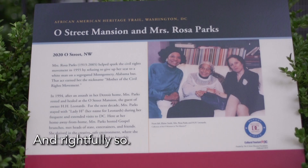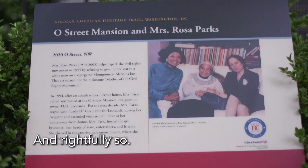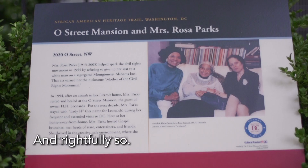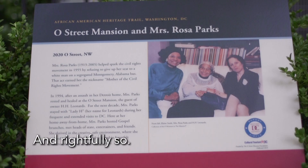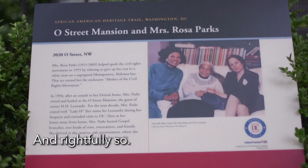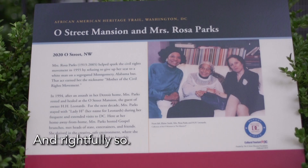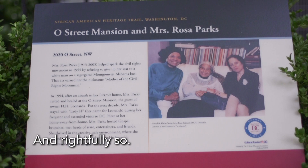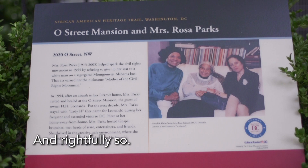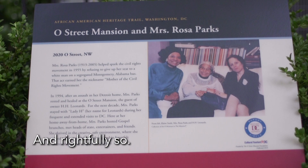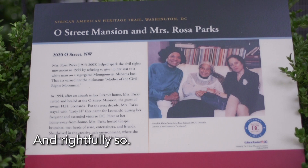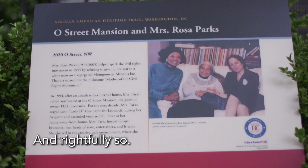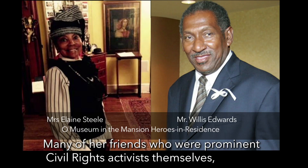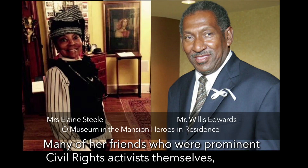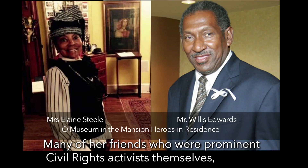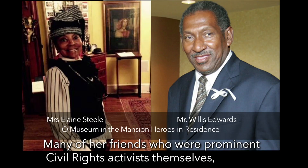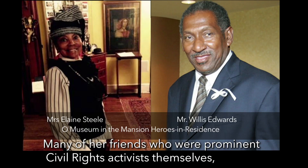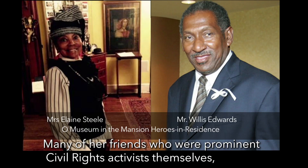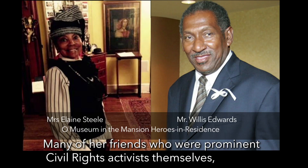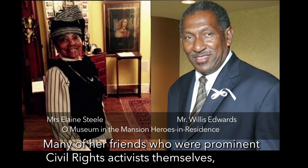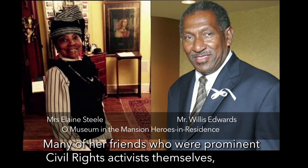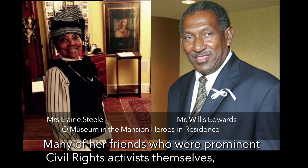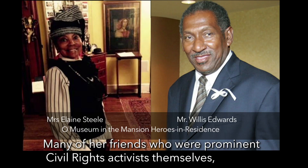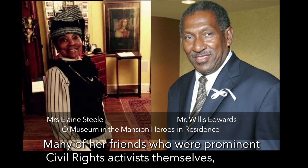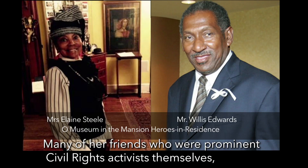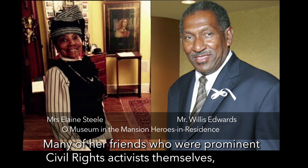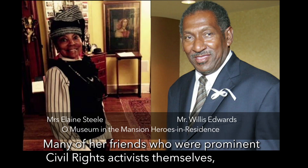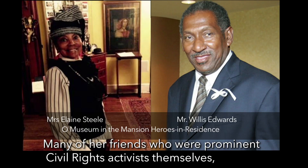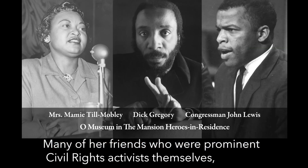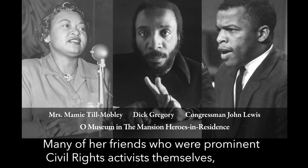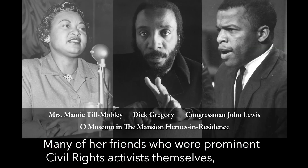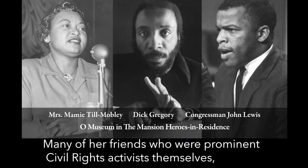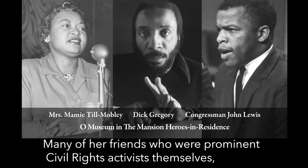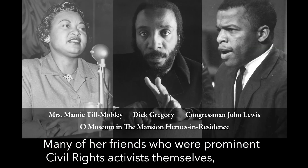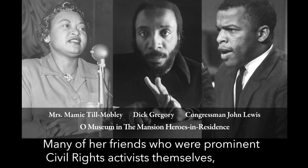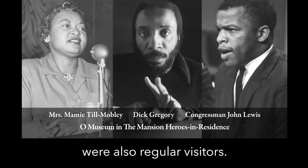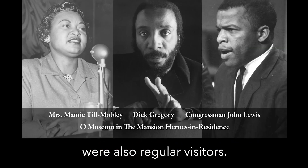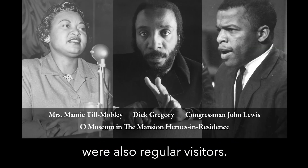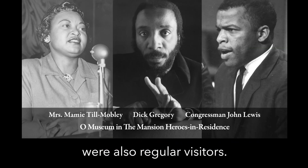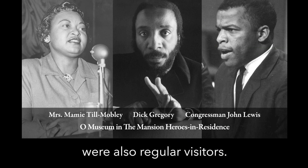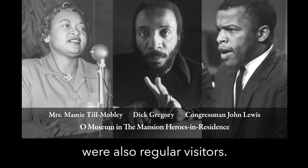rightfully so. Many of her friends who were prominent civil rights activists themselves were also regular